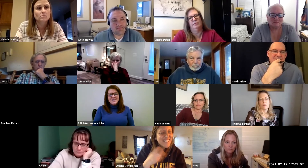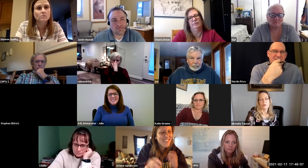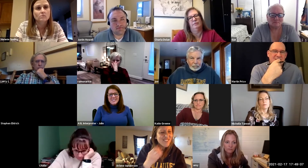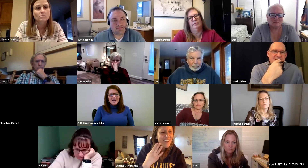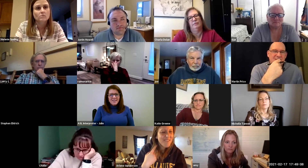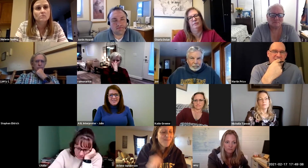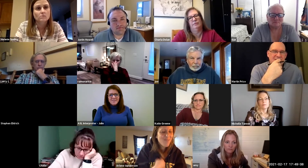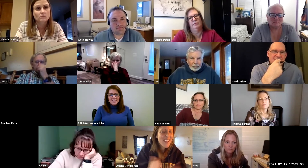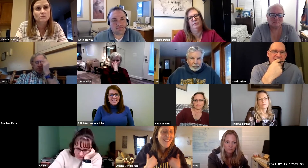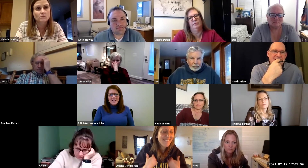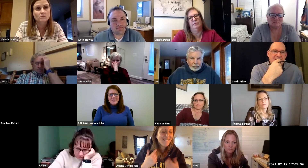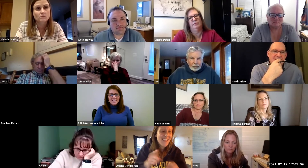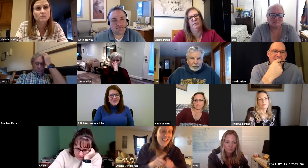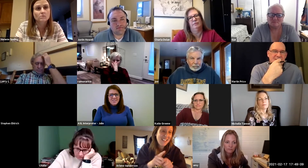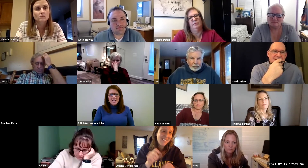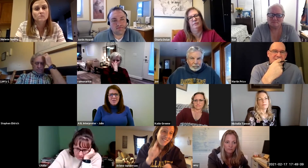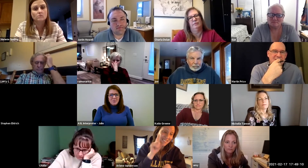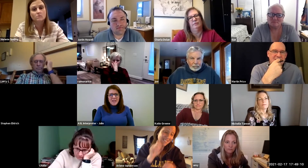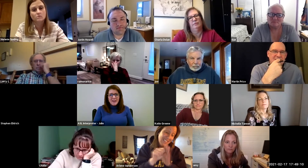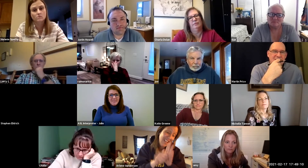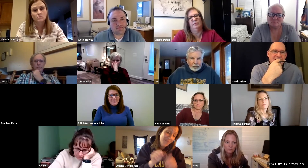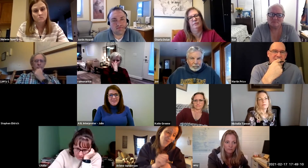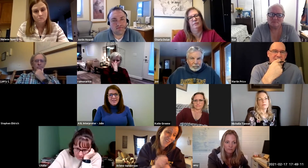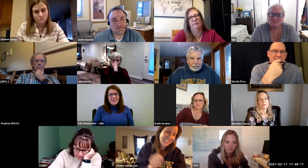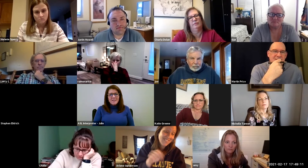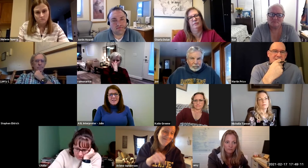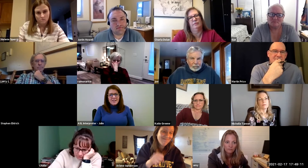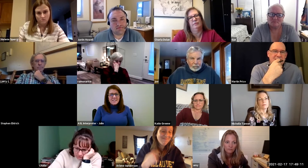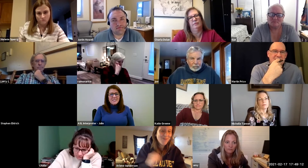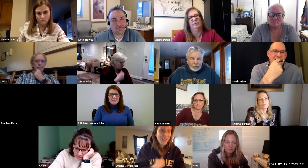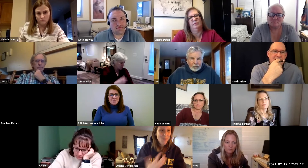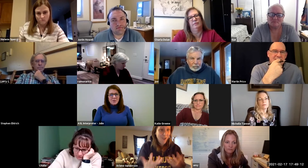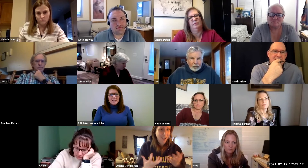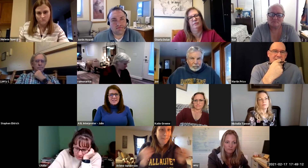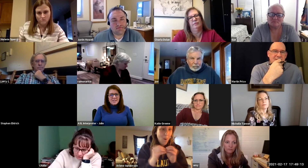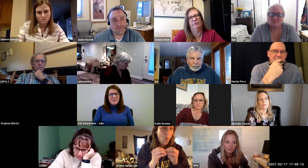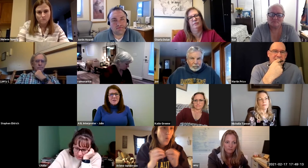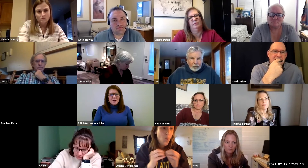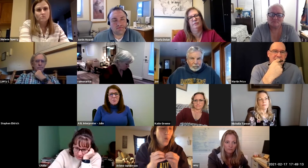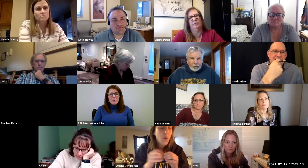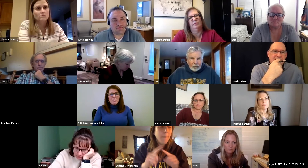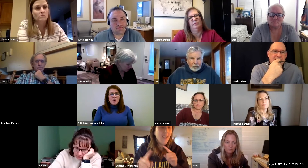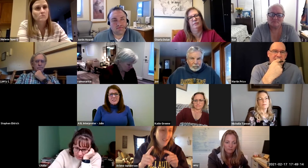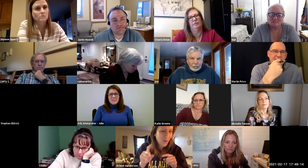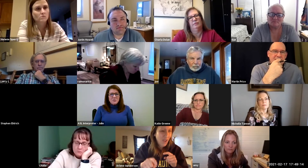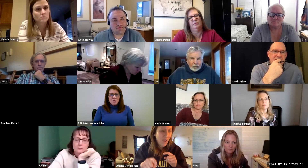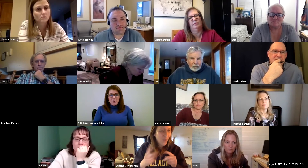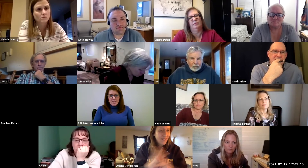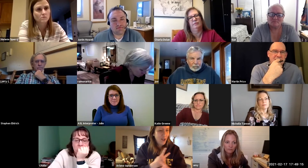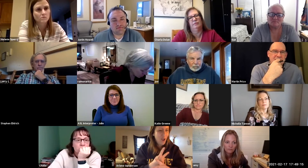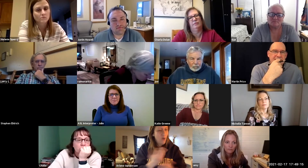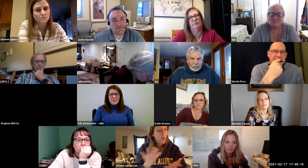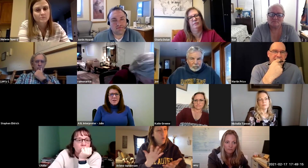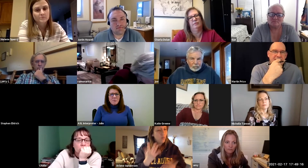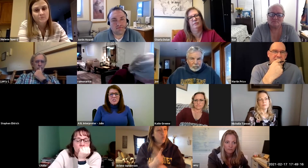Yeah, this is tough. It's a tough job that we have as state employees. We want to do